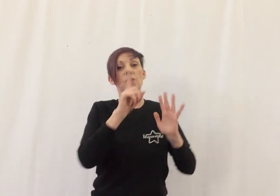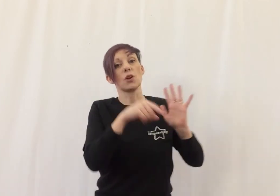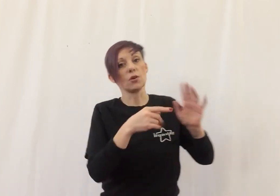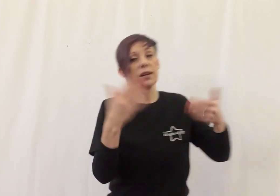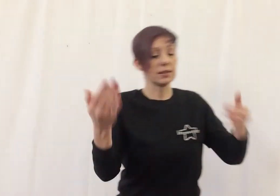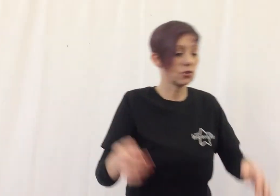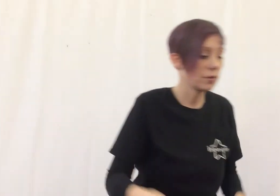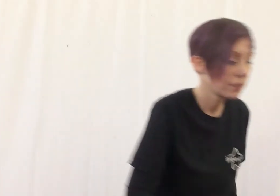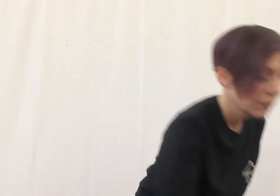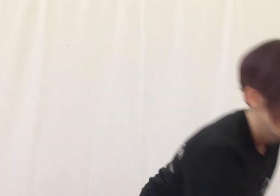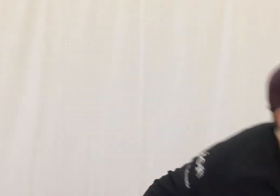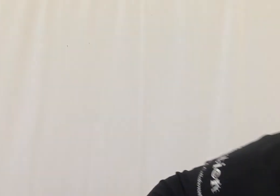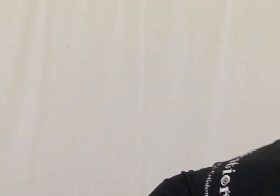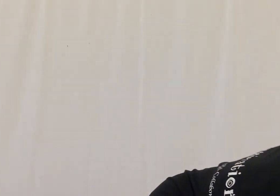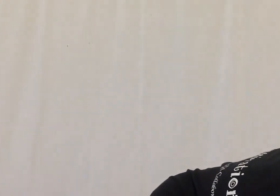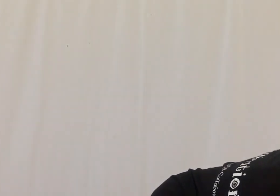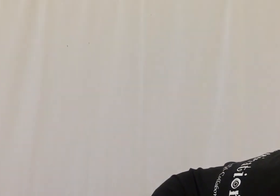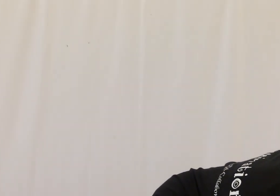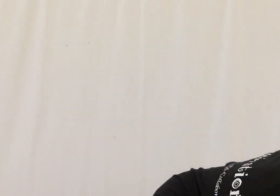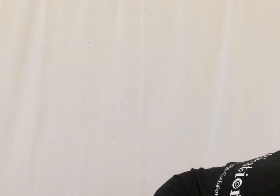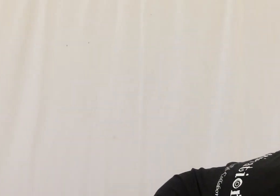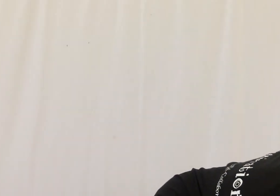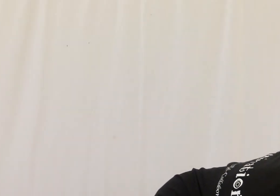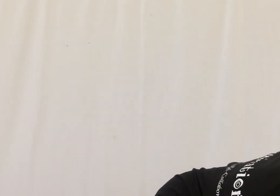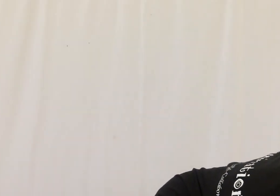clock, etc. Let's try that bit.